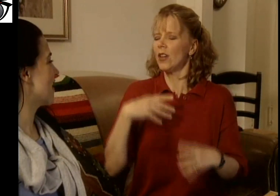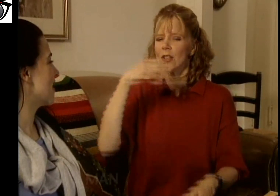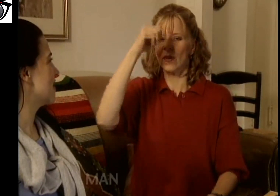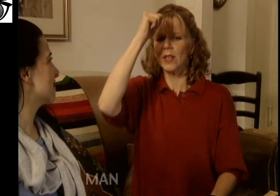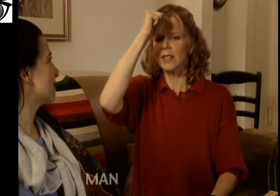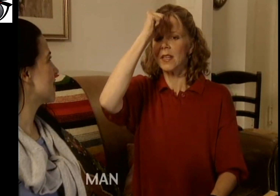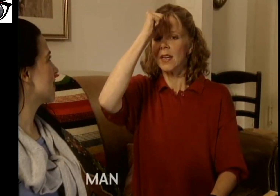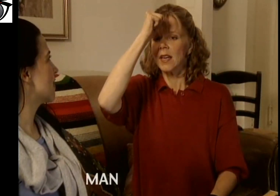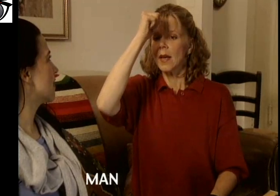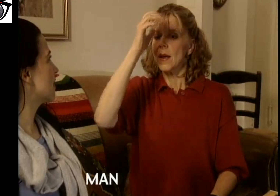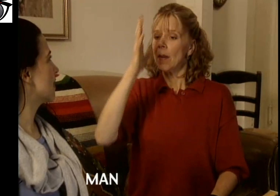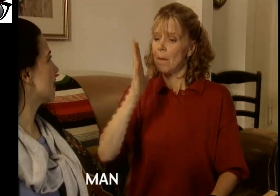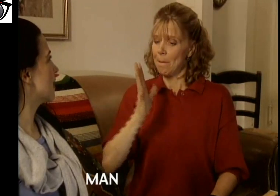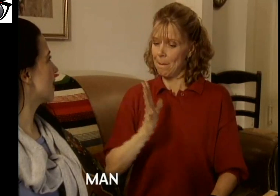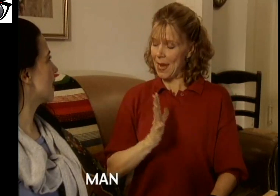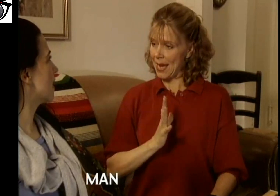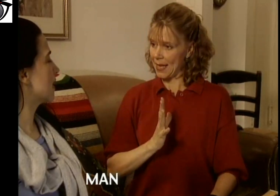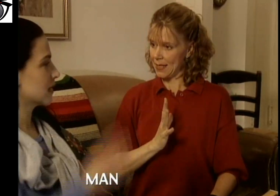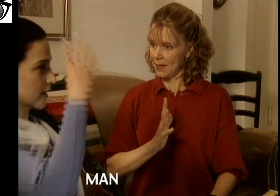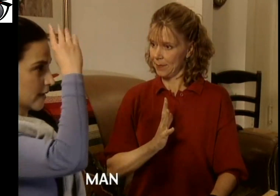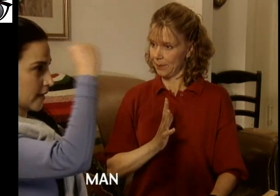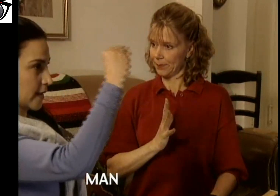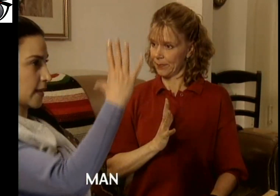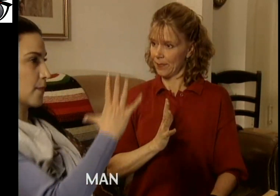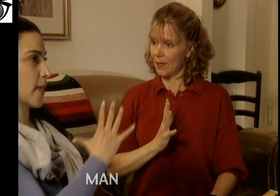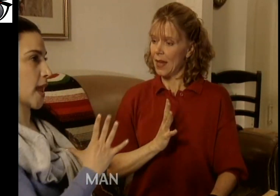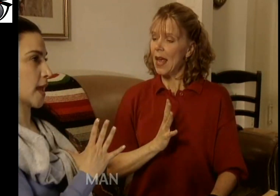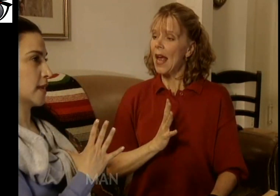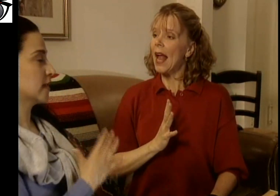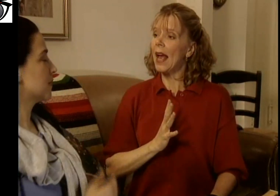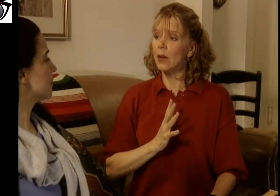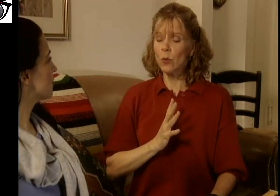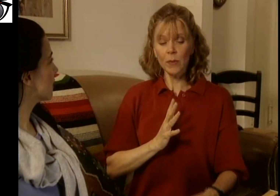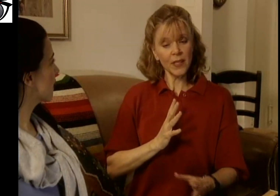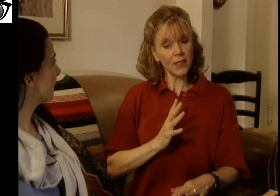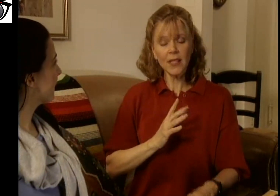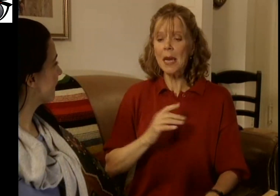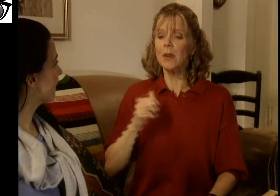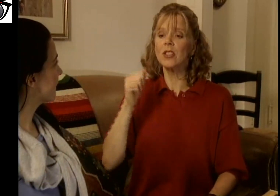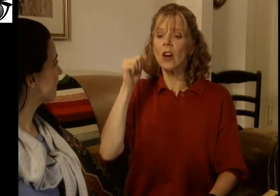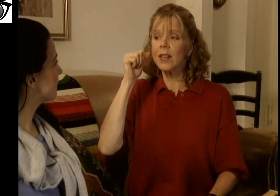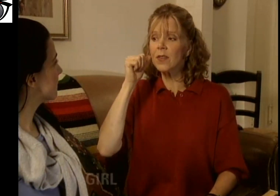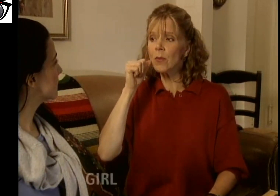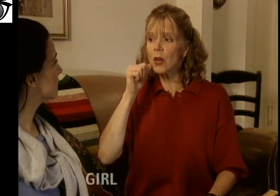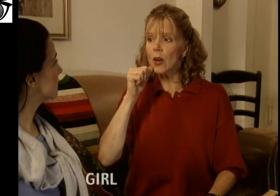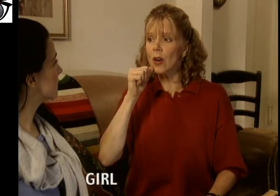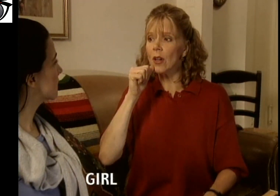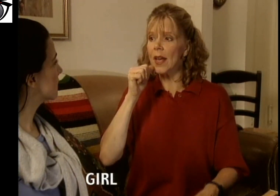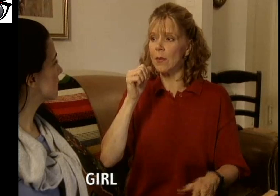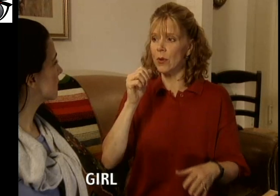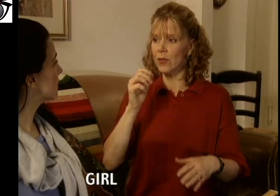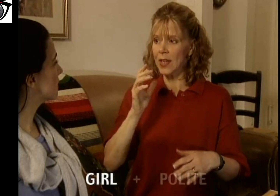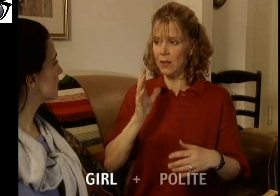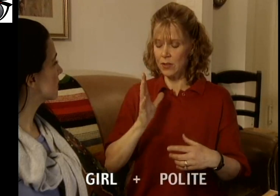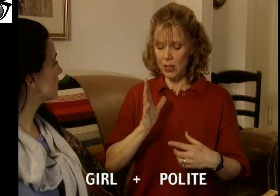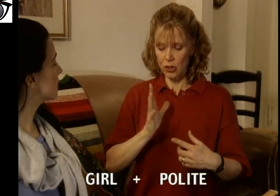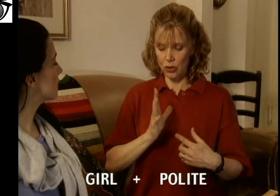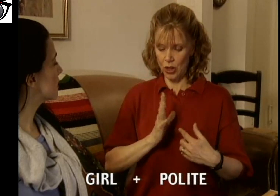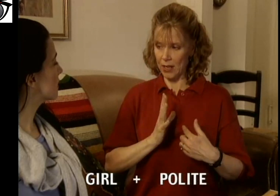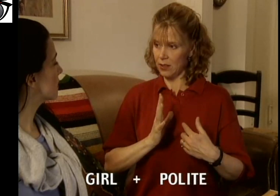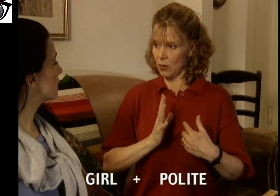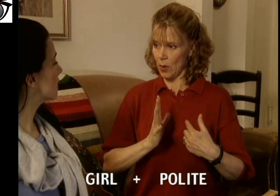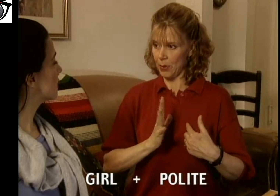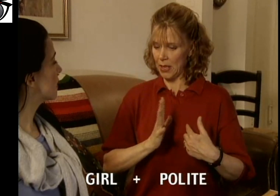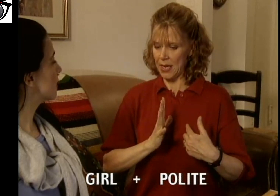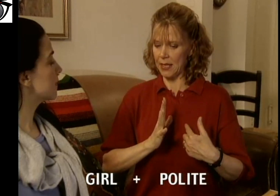women wore. So, man. Man. And woman is the same. It starts from girl, and it moves down to